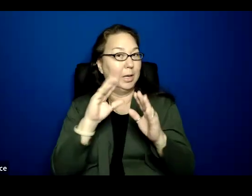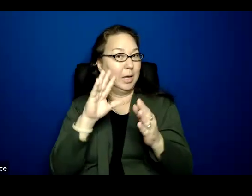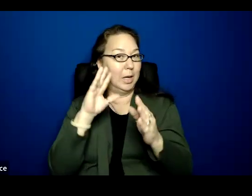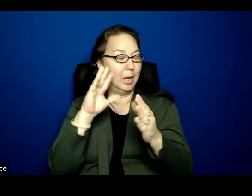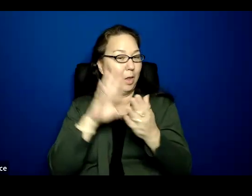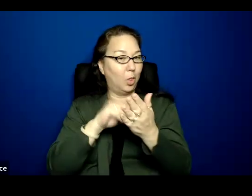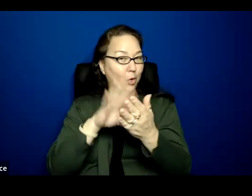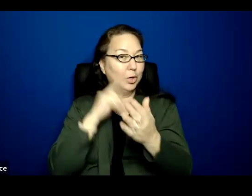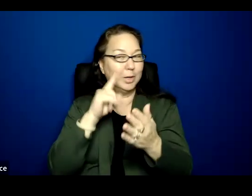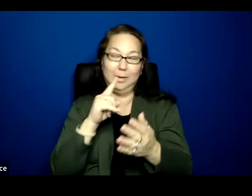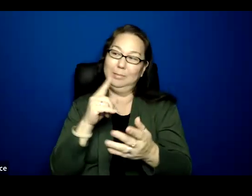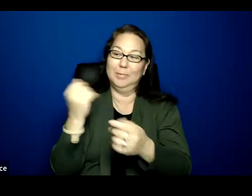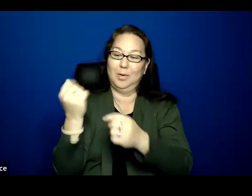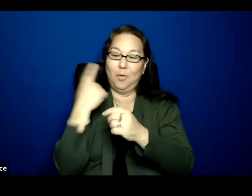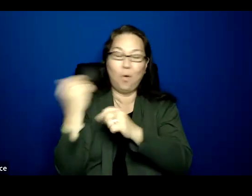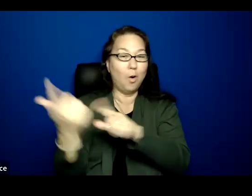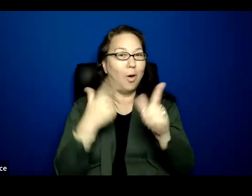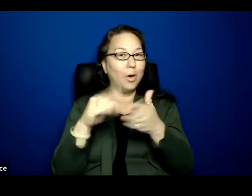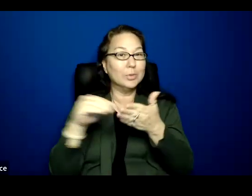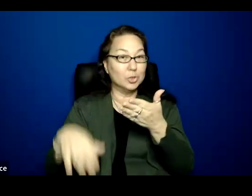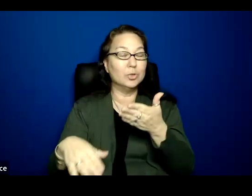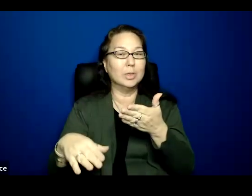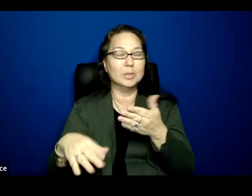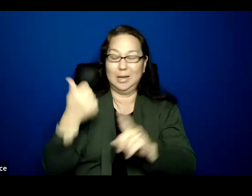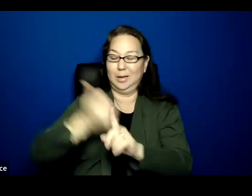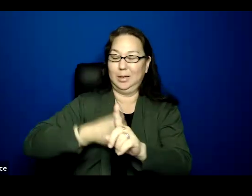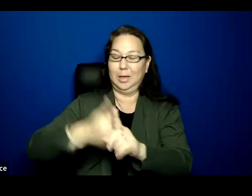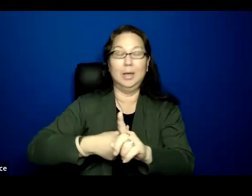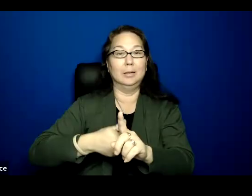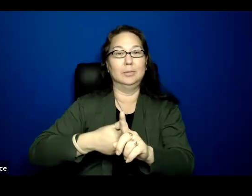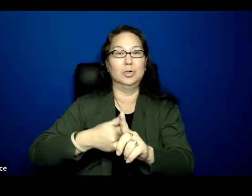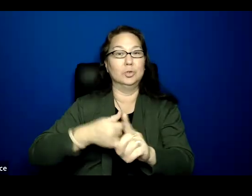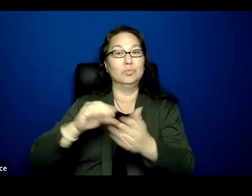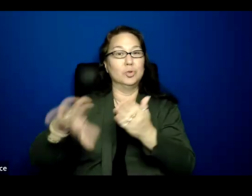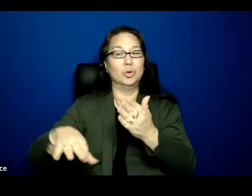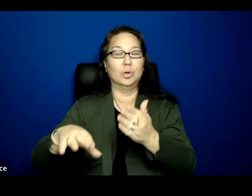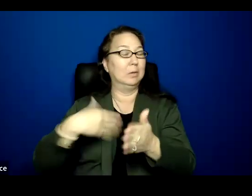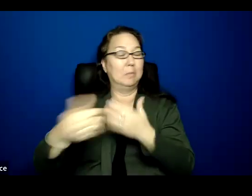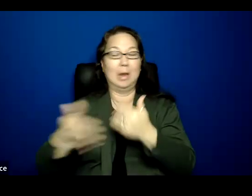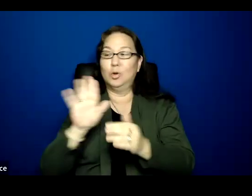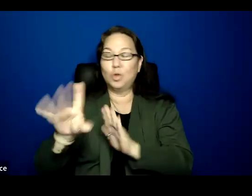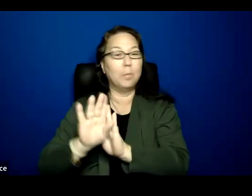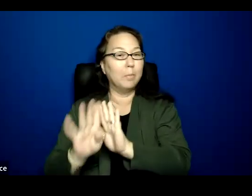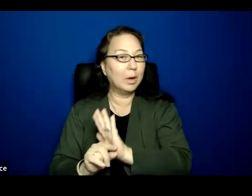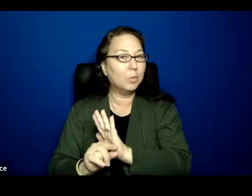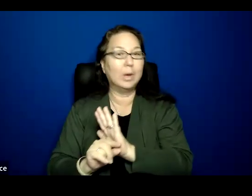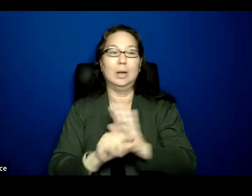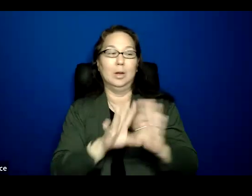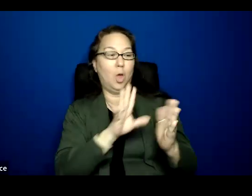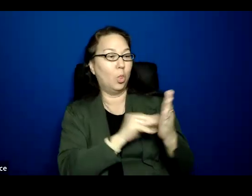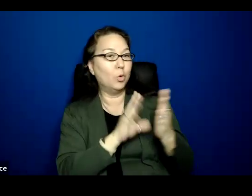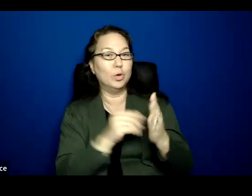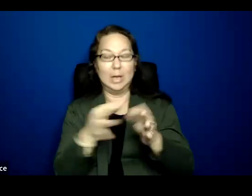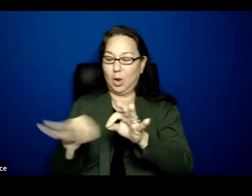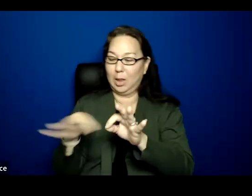moving to fully inclusive learning environments, every student, regardless of background, language, or learning needs, now